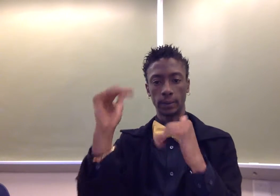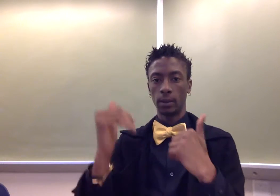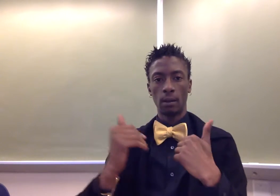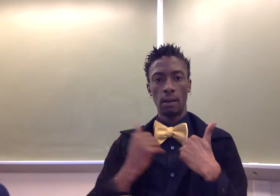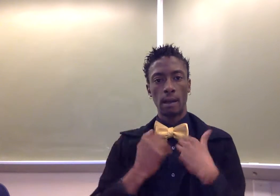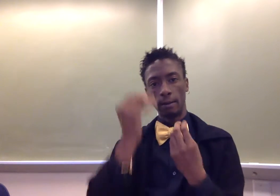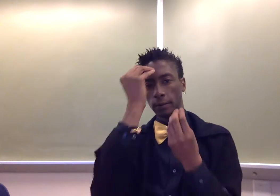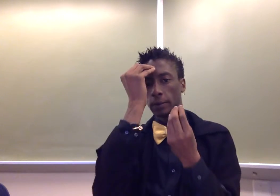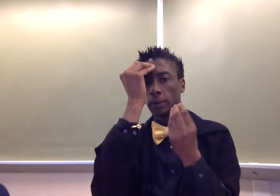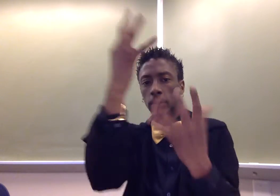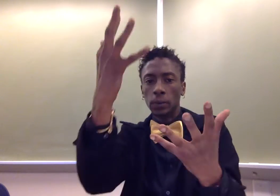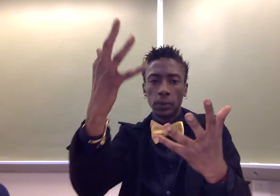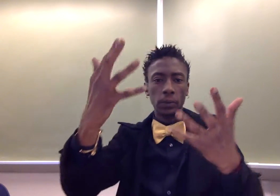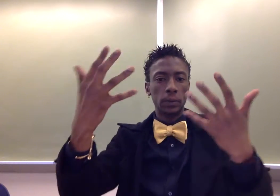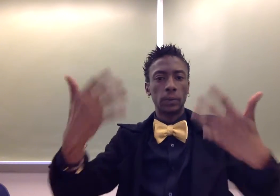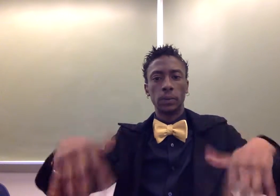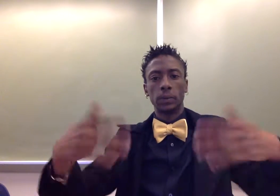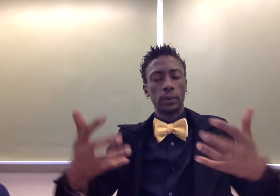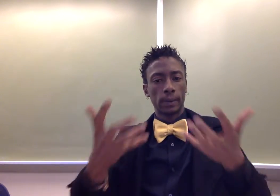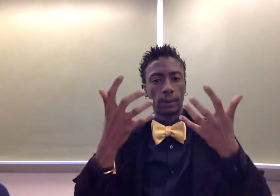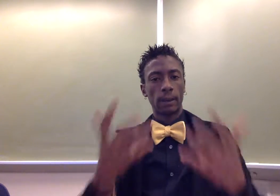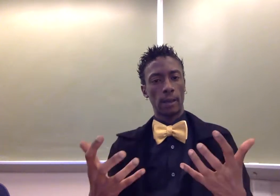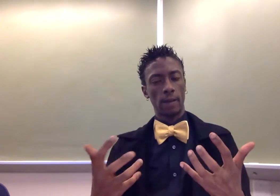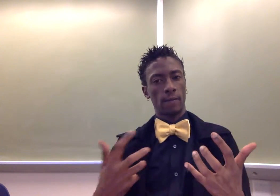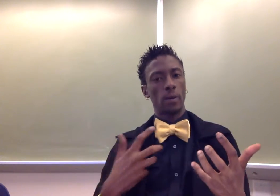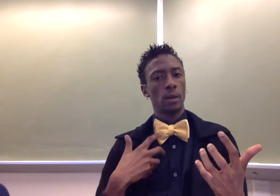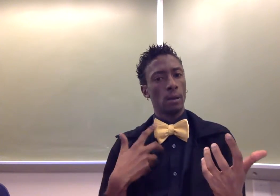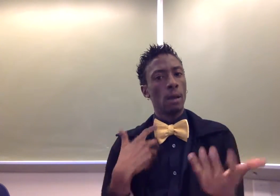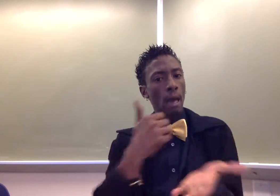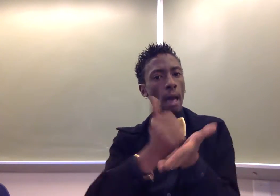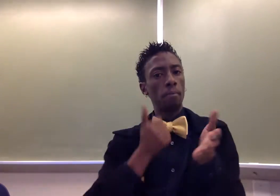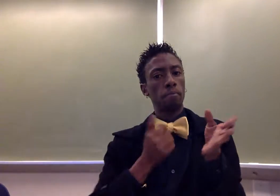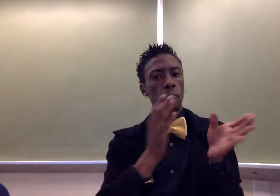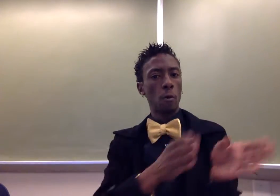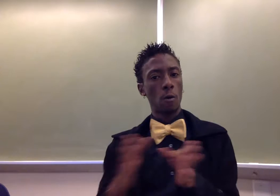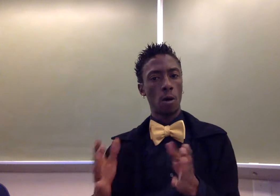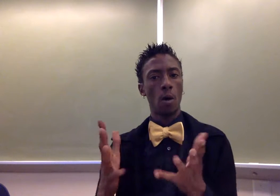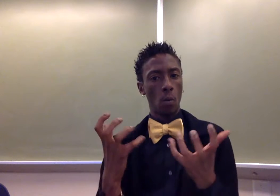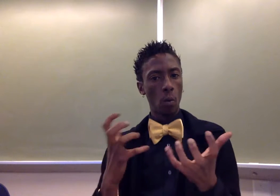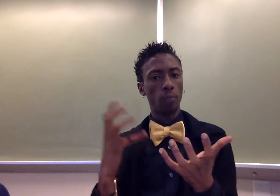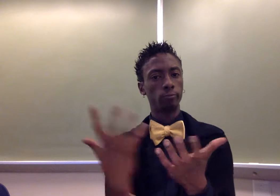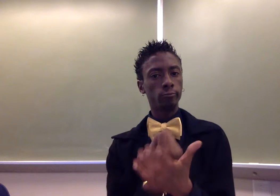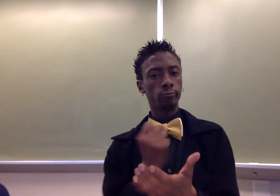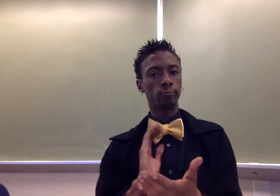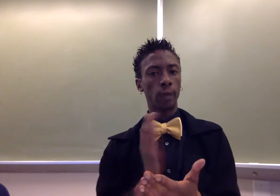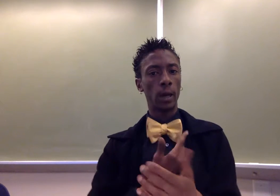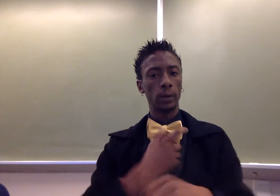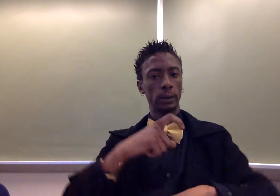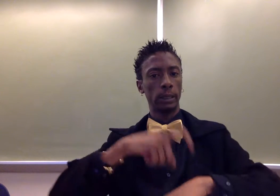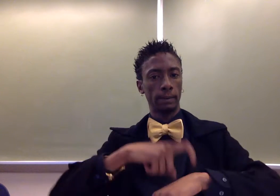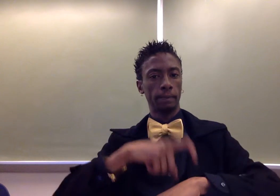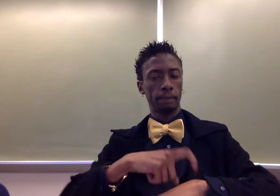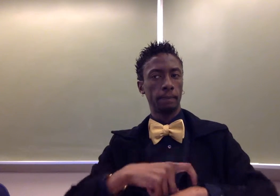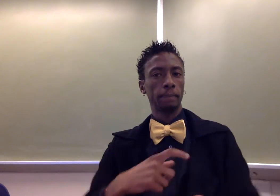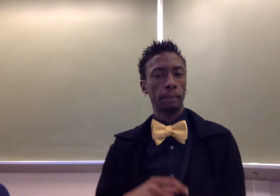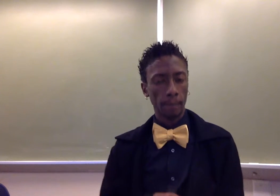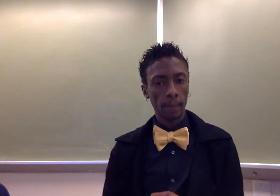organized so that we can get the most bang out of the buck. I will refer to some of my notes, but again,